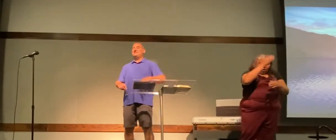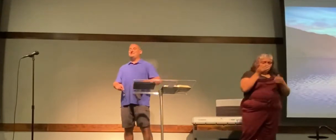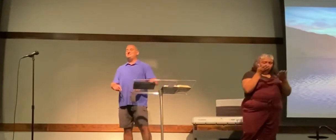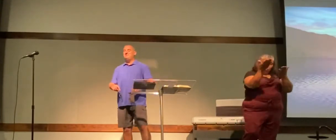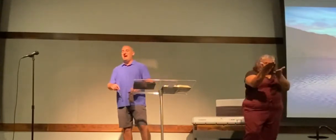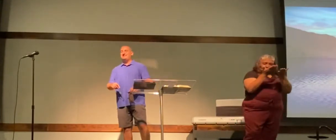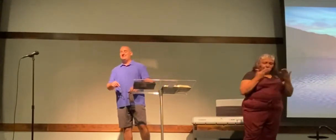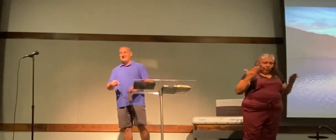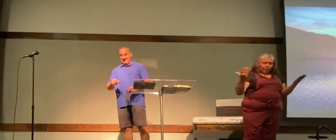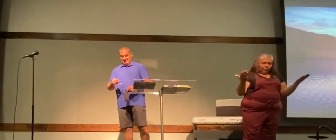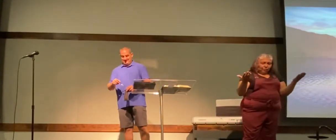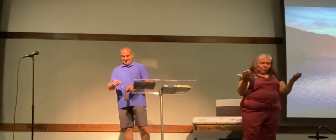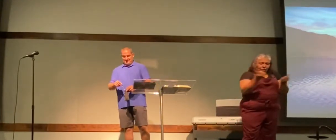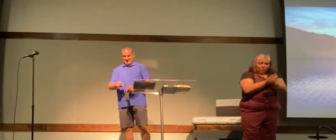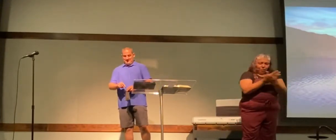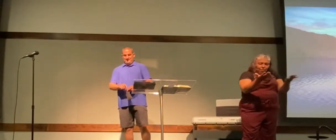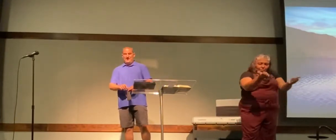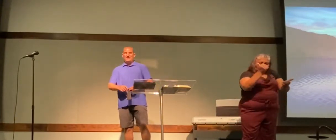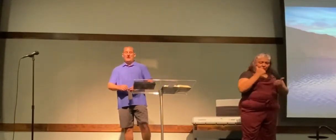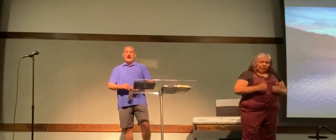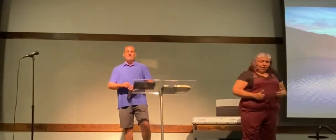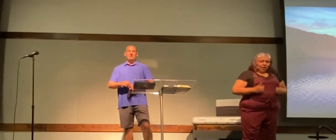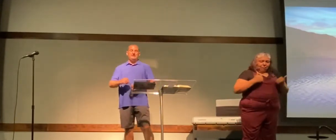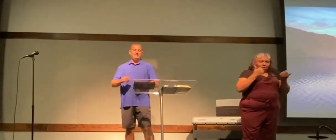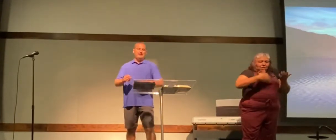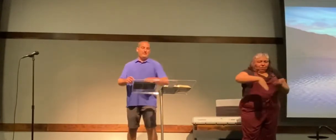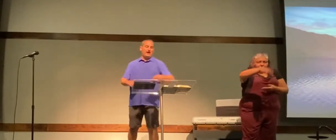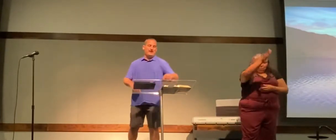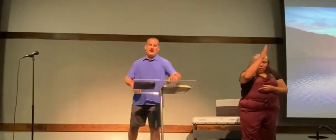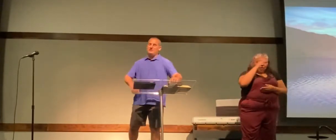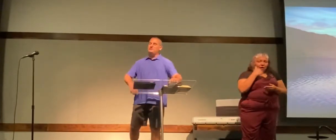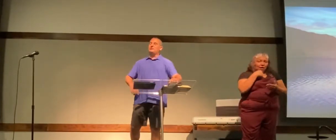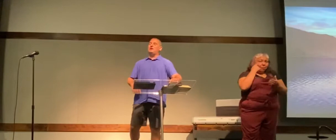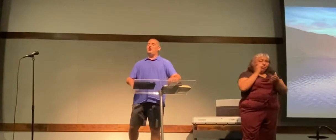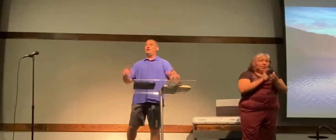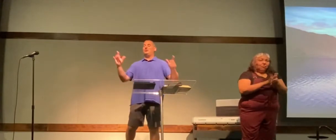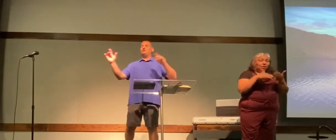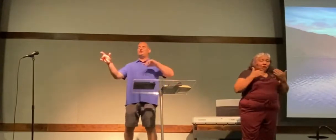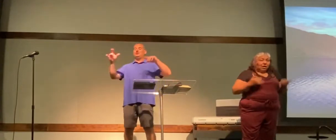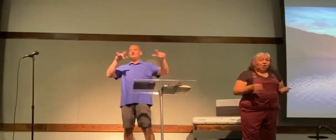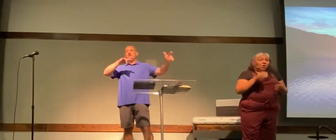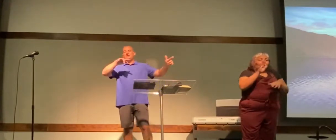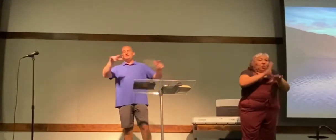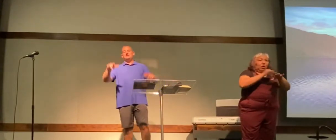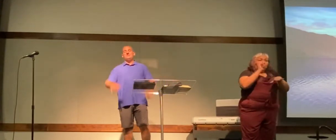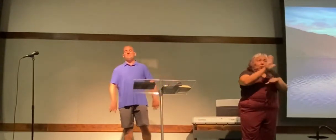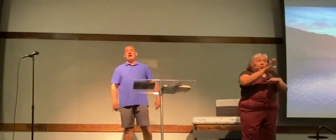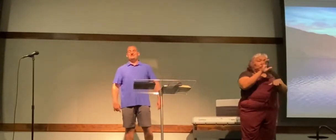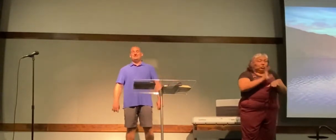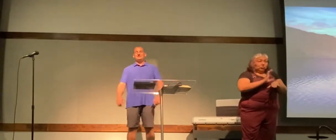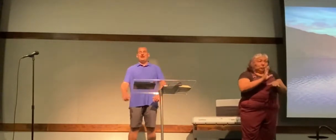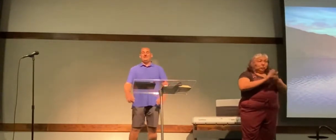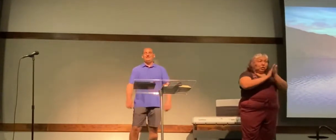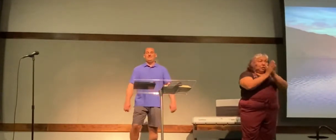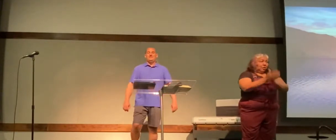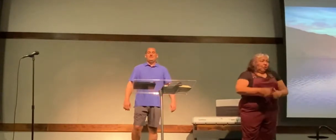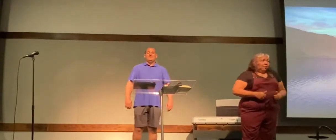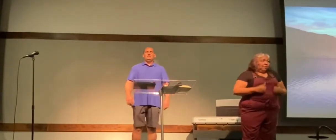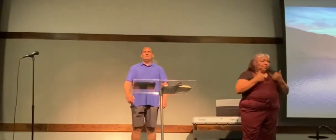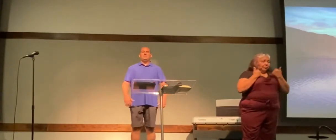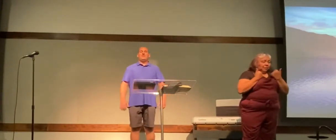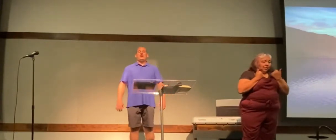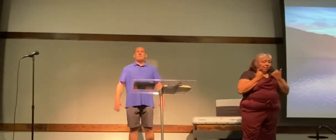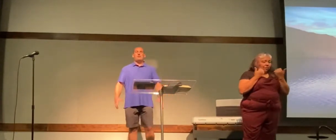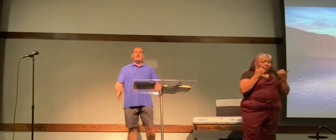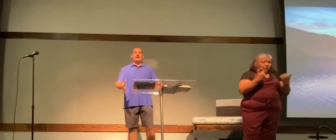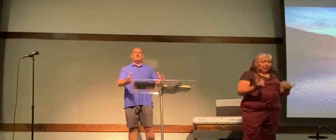bring things back to life. And, Father, I believe that right now you are calling your church to come back to life. And